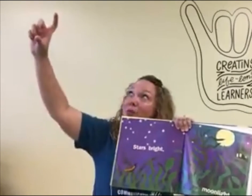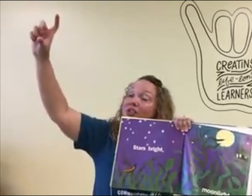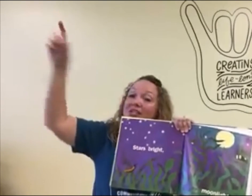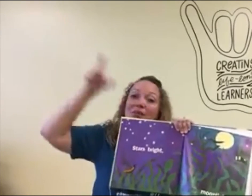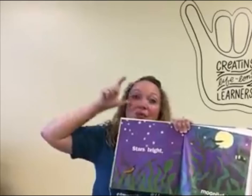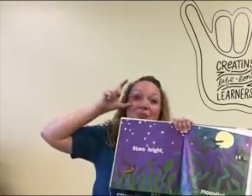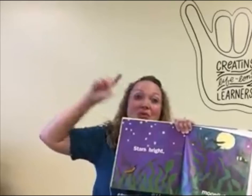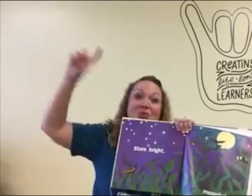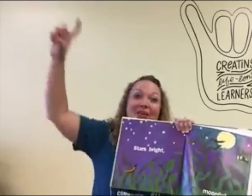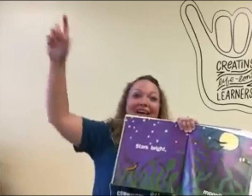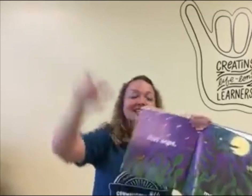moon. Moonlight.